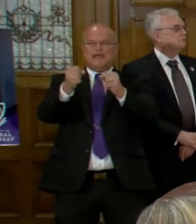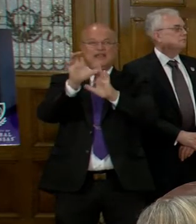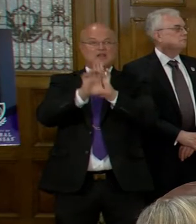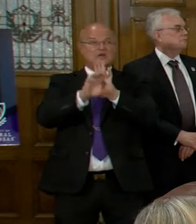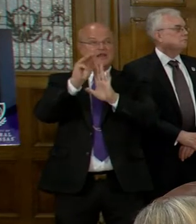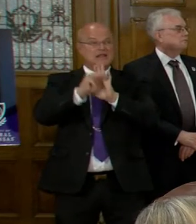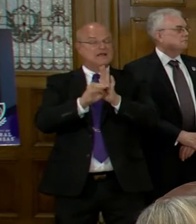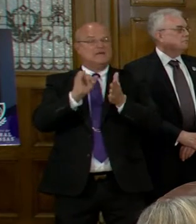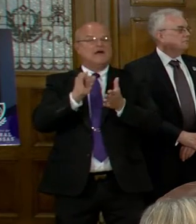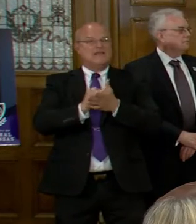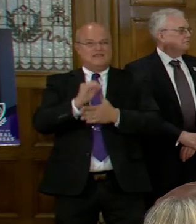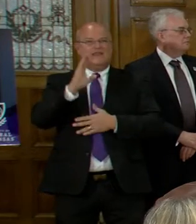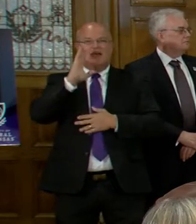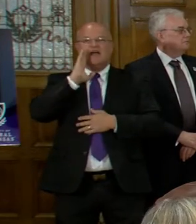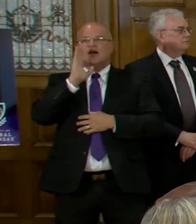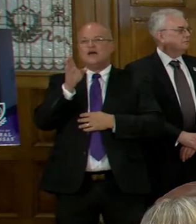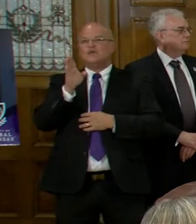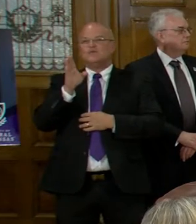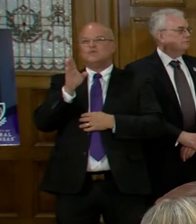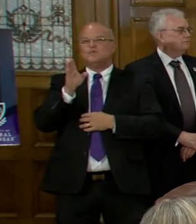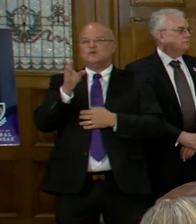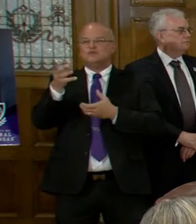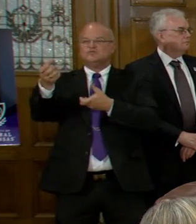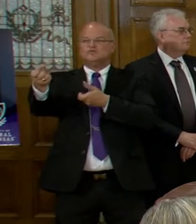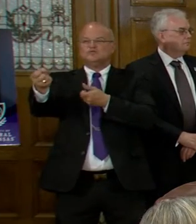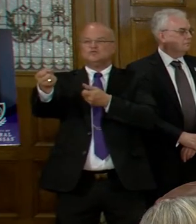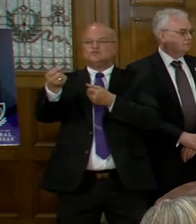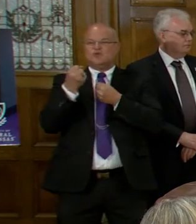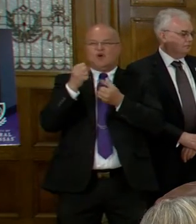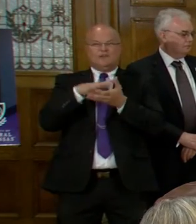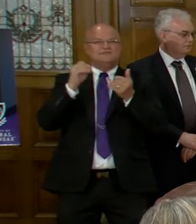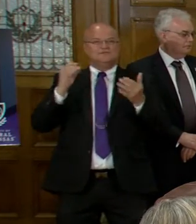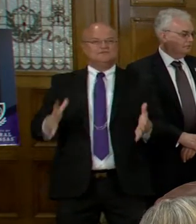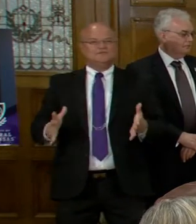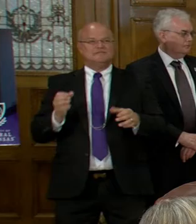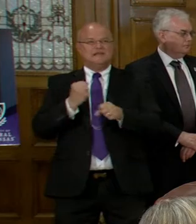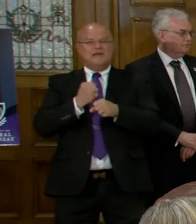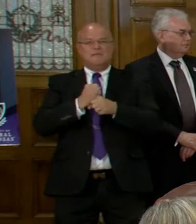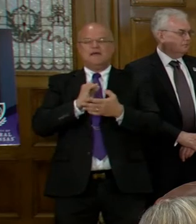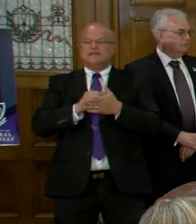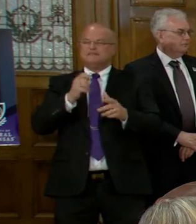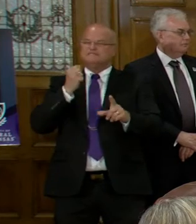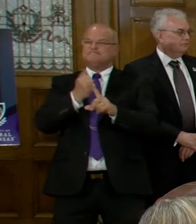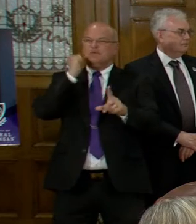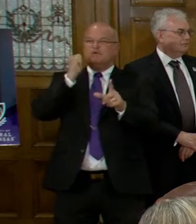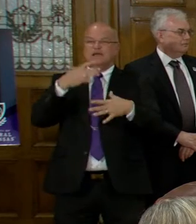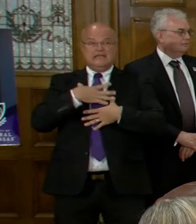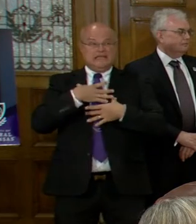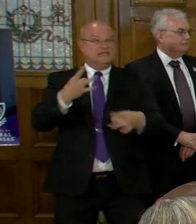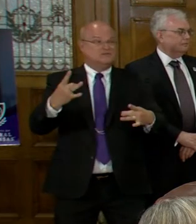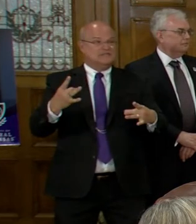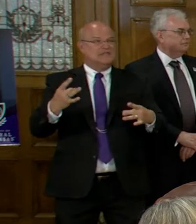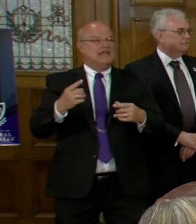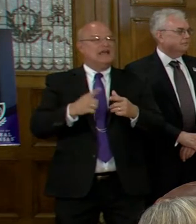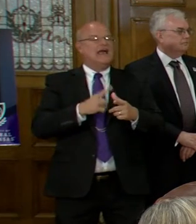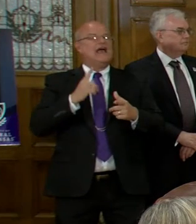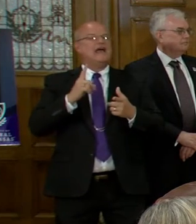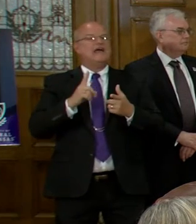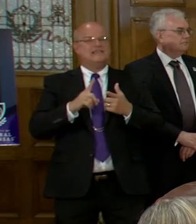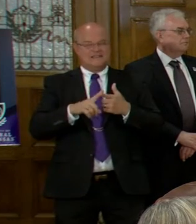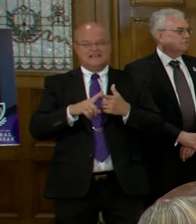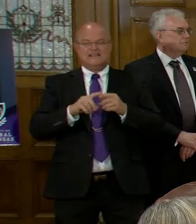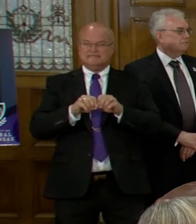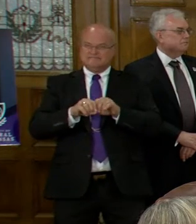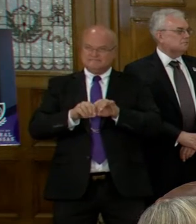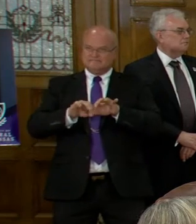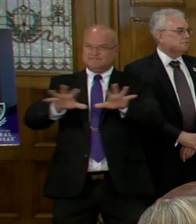ways that will draw students in, make them instantly interested in it, and then to